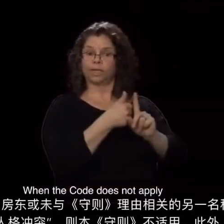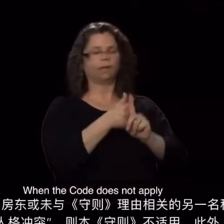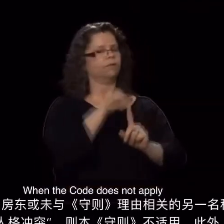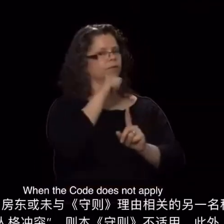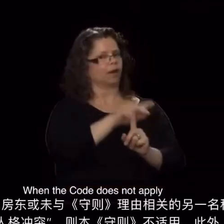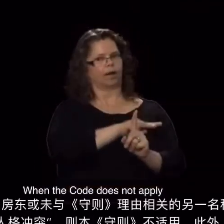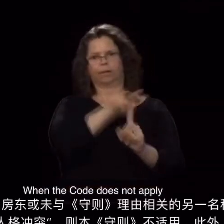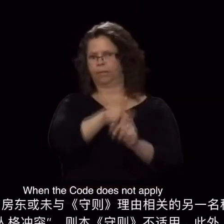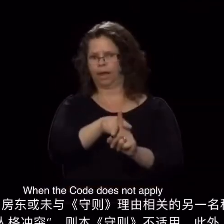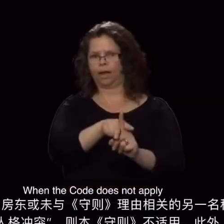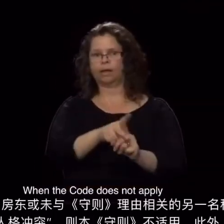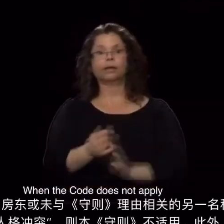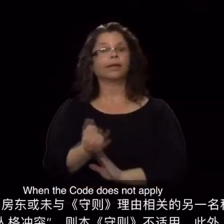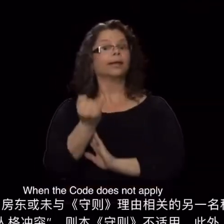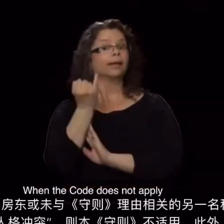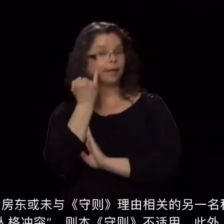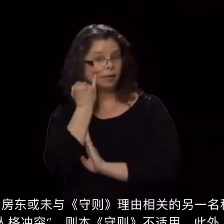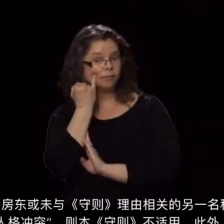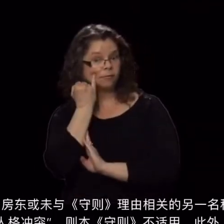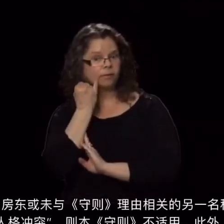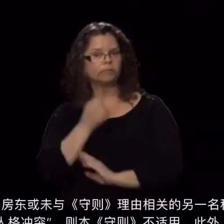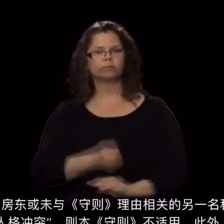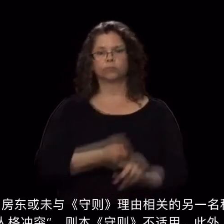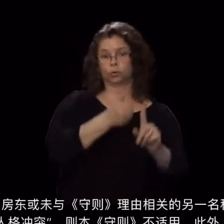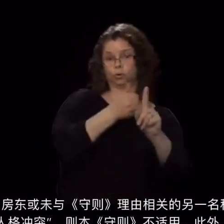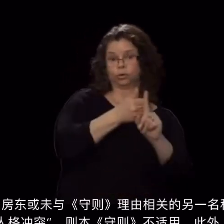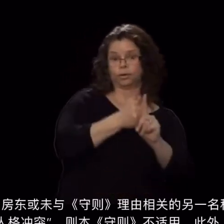When the code does not apply.